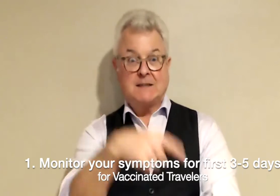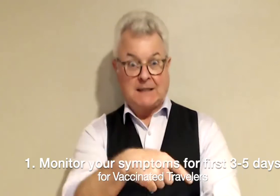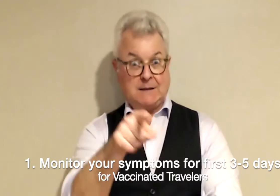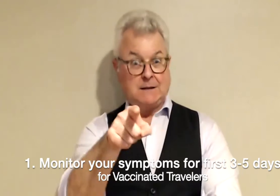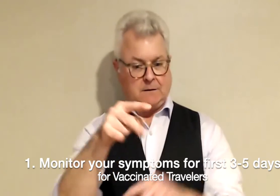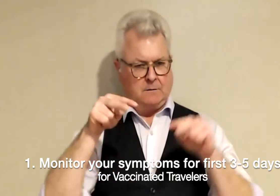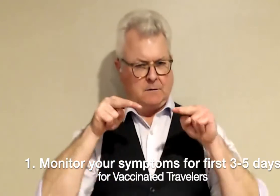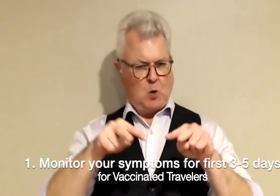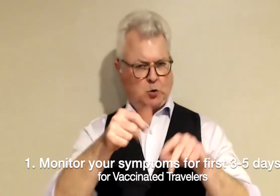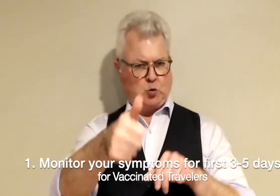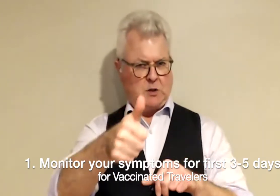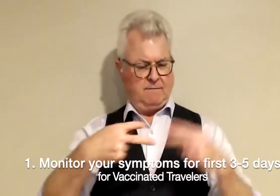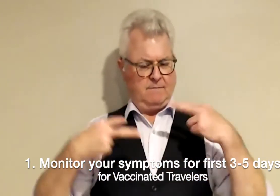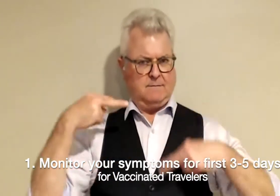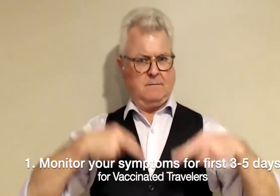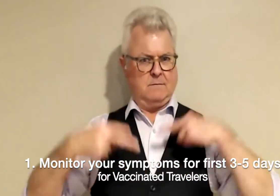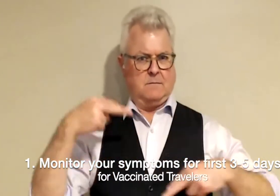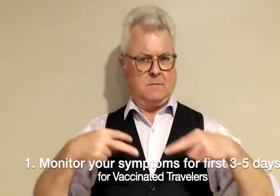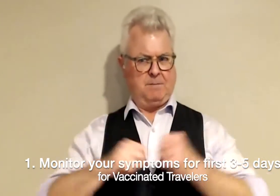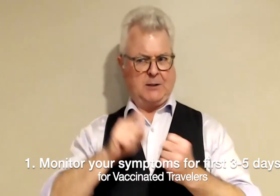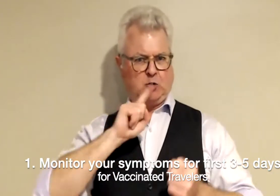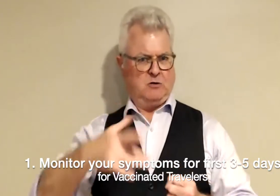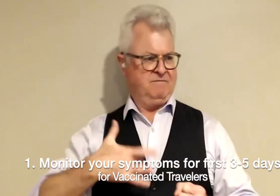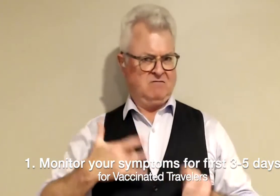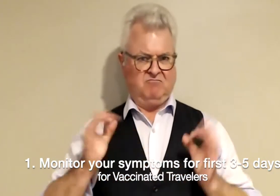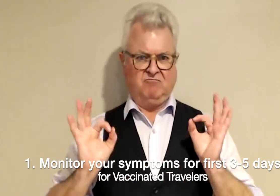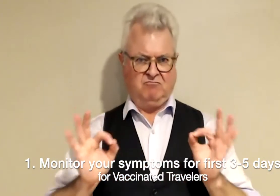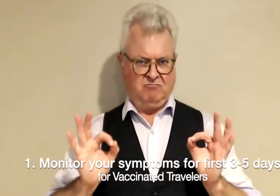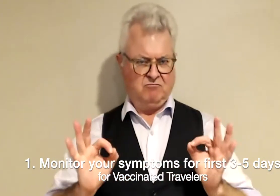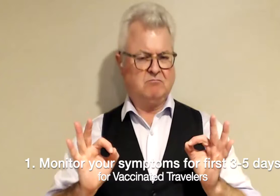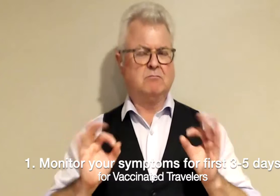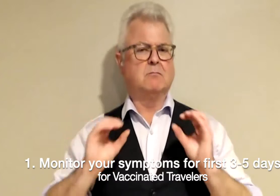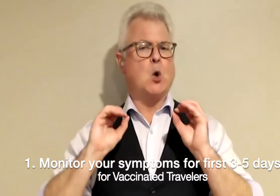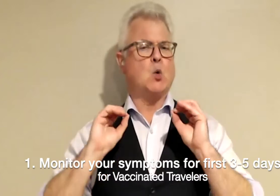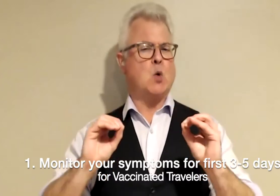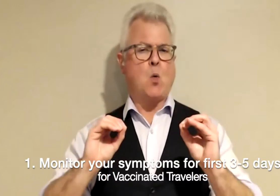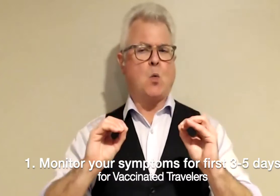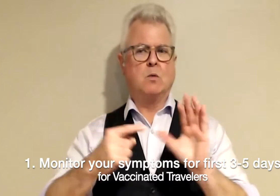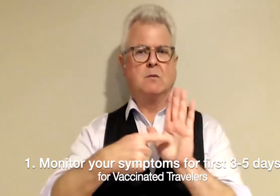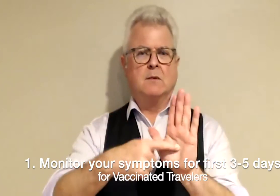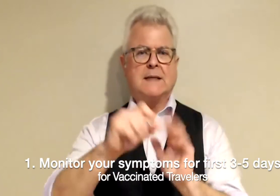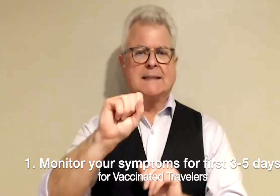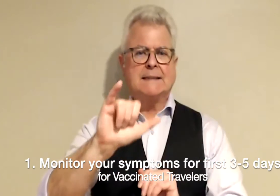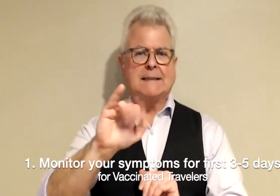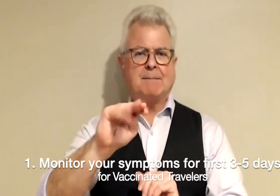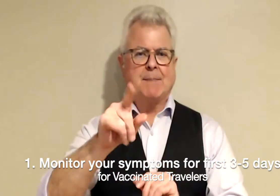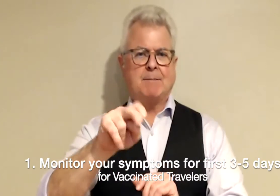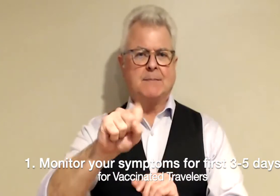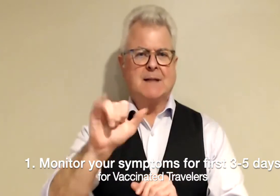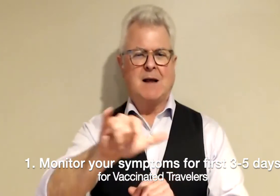the first 3 to 5 days before you travel, you need to do a self-monitorization to make sure that you are in good health and you do not